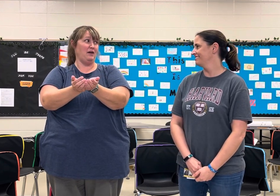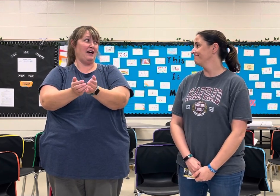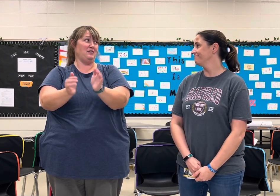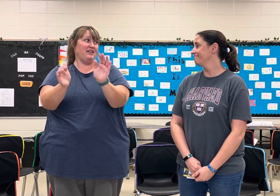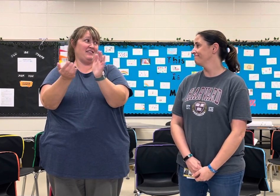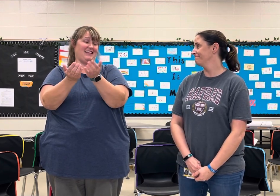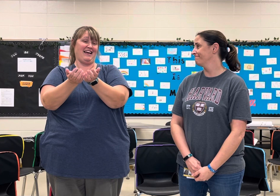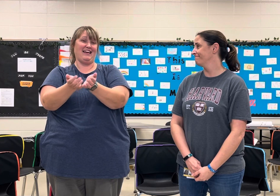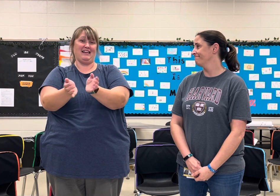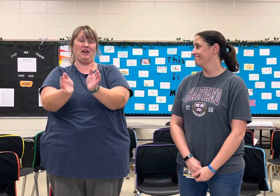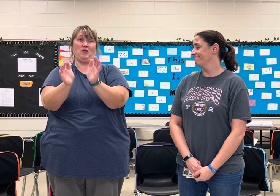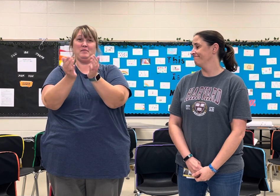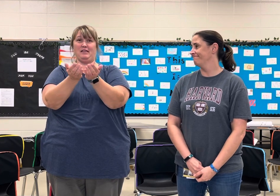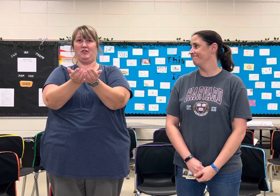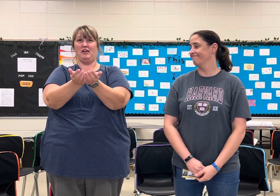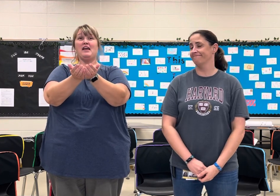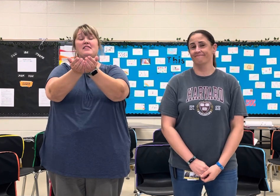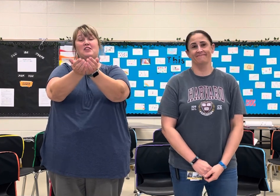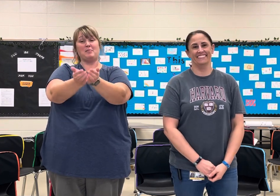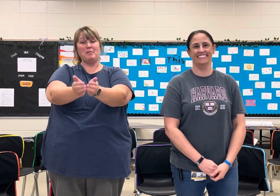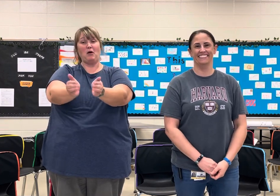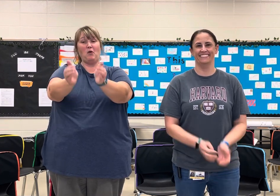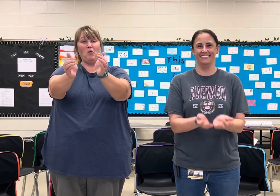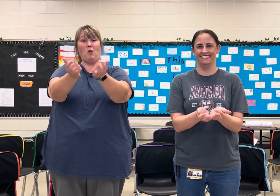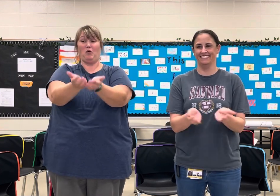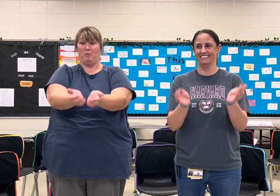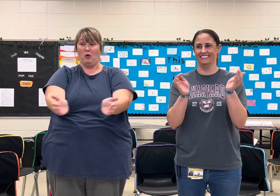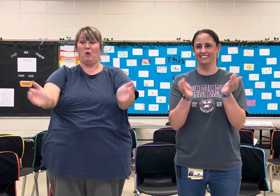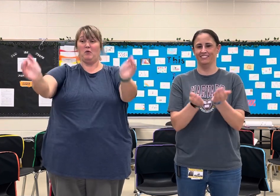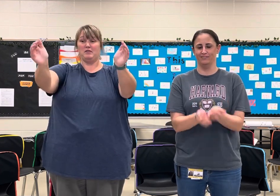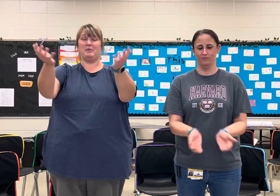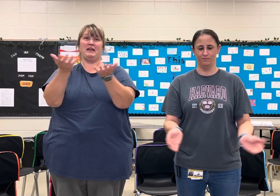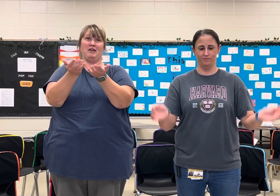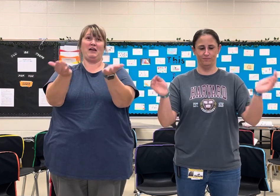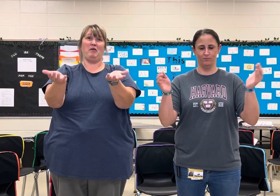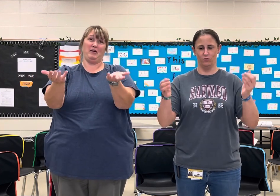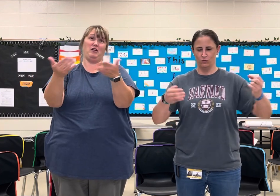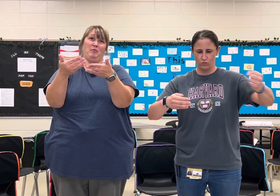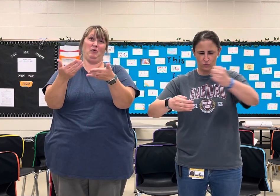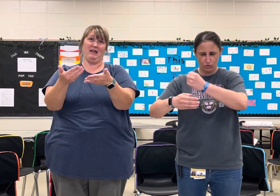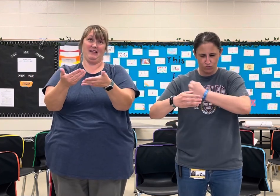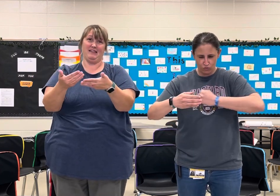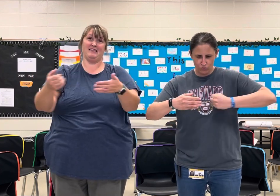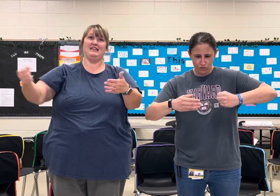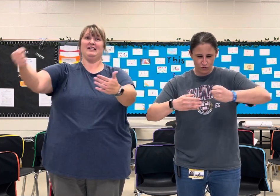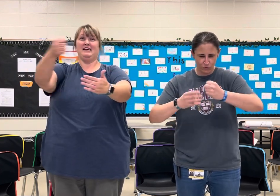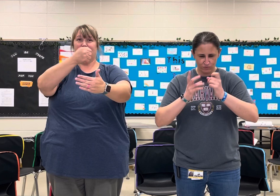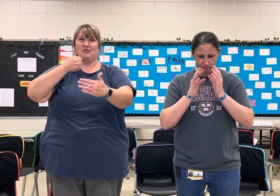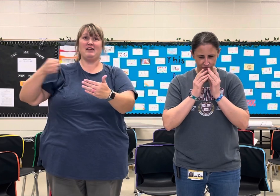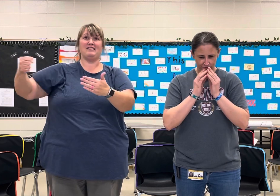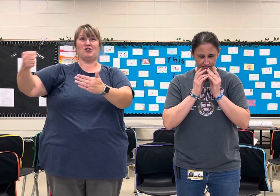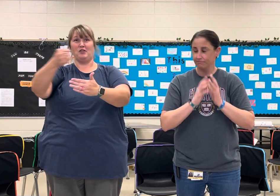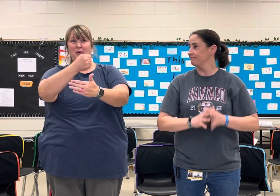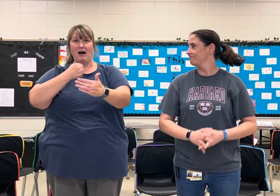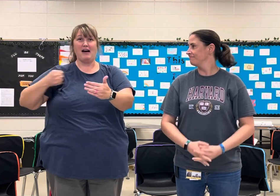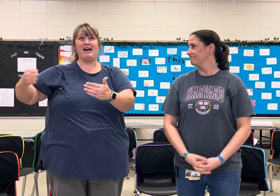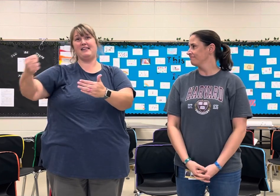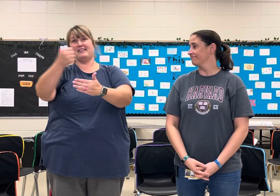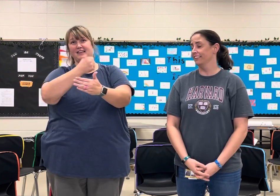don't even say that, and I know I'm Southern. So it could be bowl or bowl, depending on how big your bowl is. You can stir the pot. A lot of